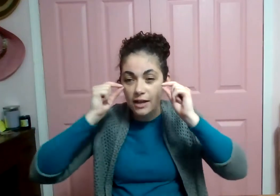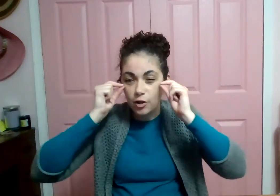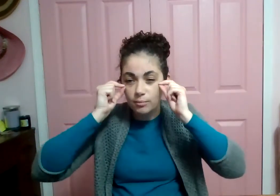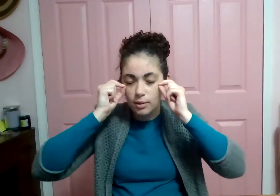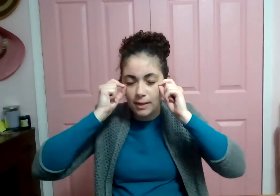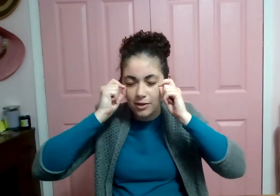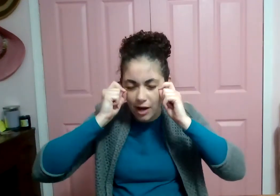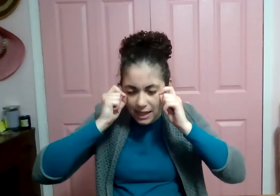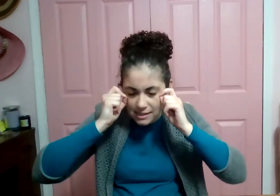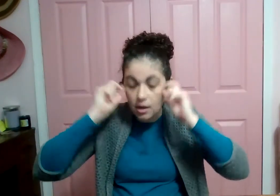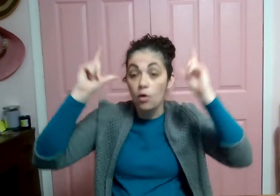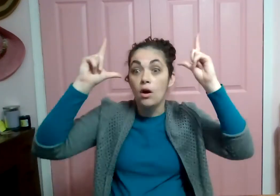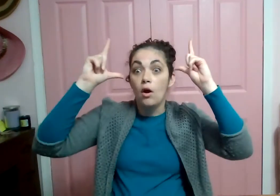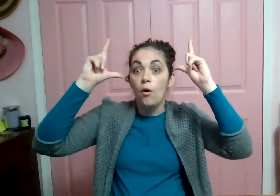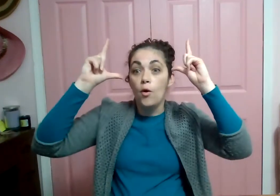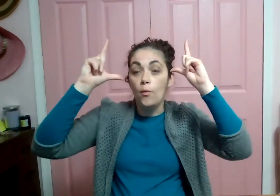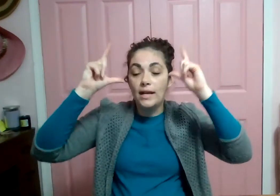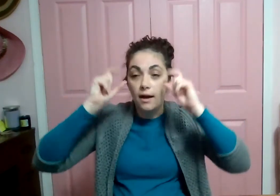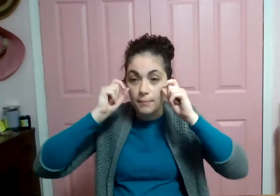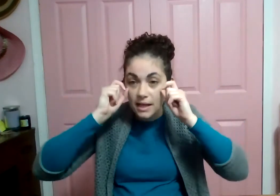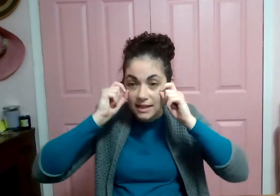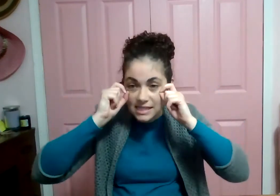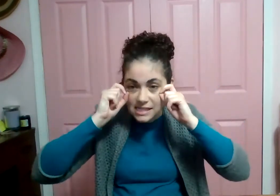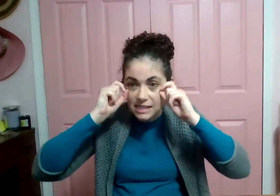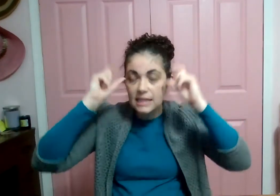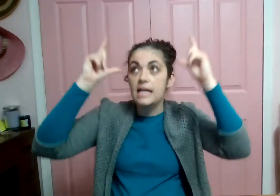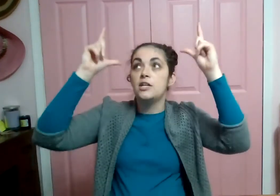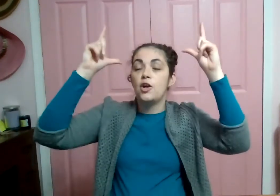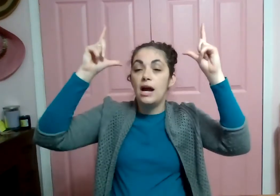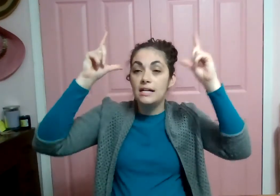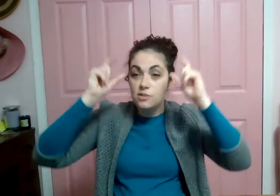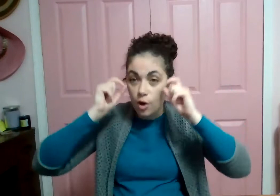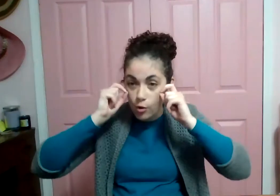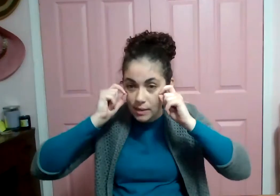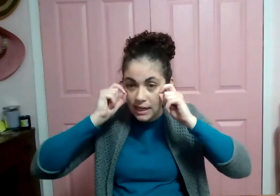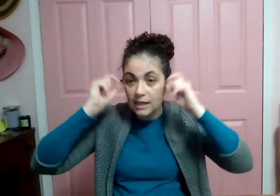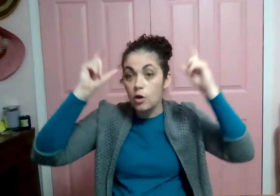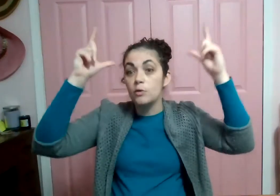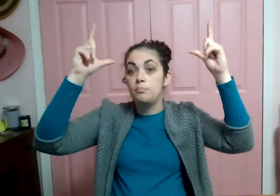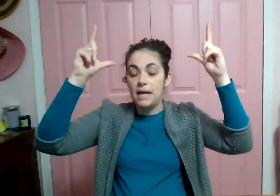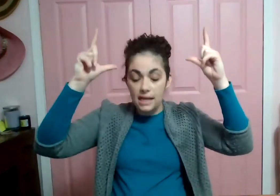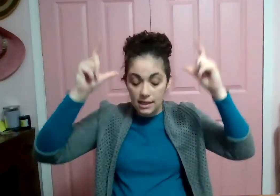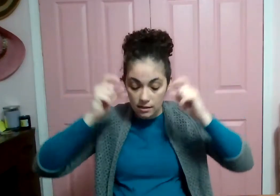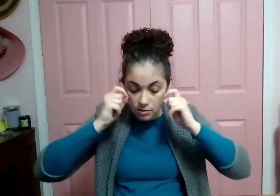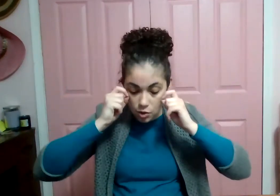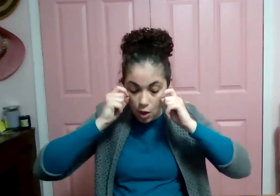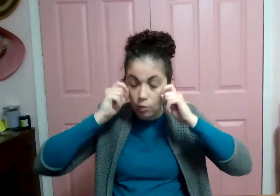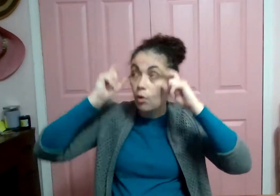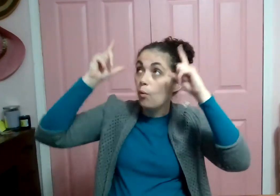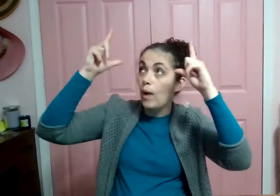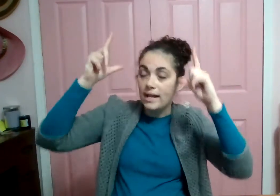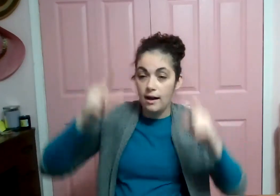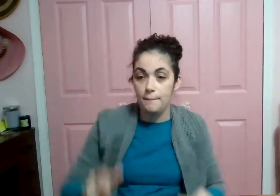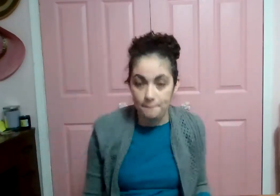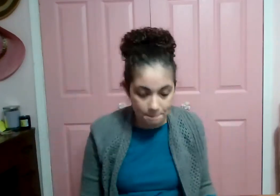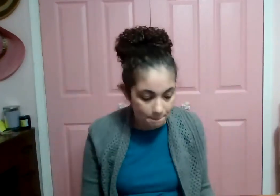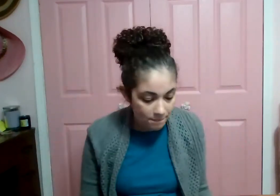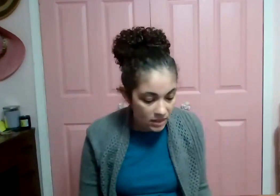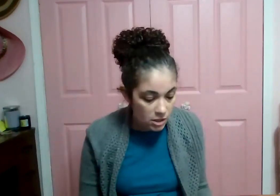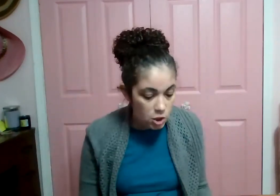you're going to put them by your eyes and go, wake up. This is indicating your eyes are opening and going big, so wake up.